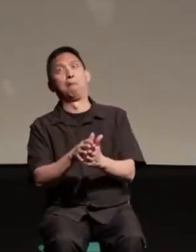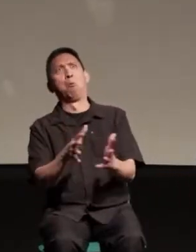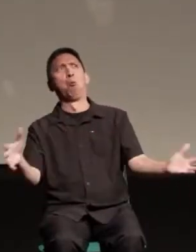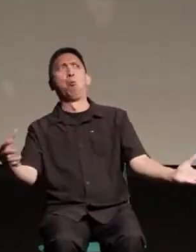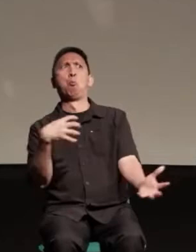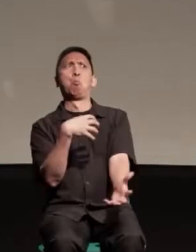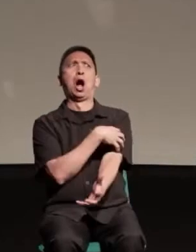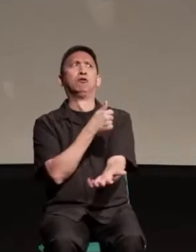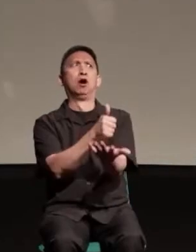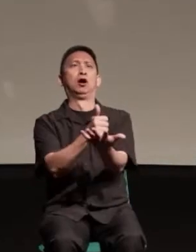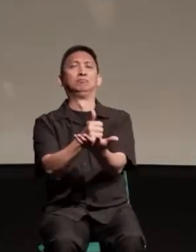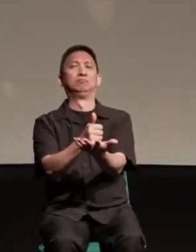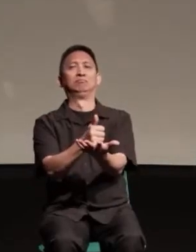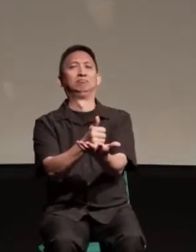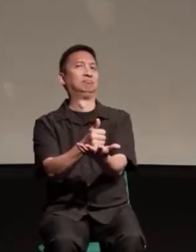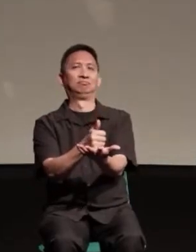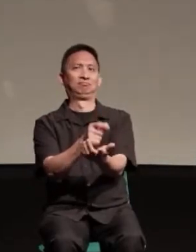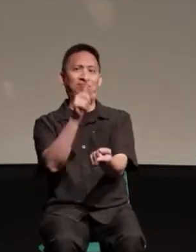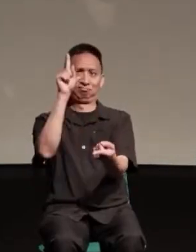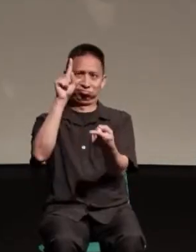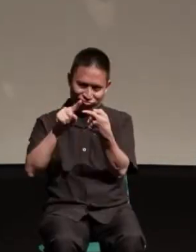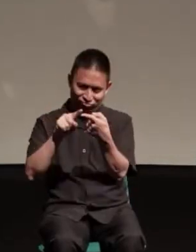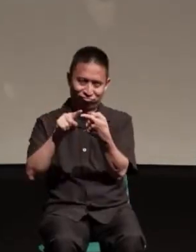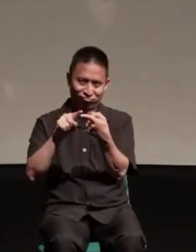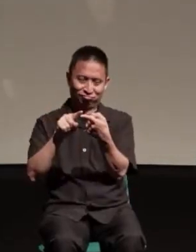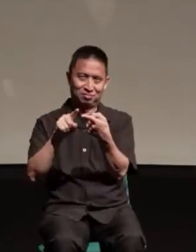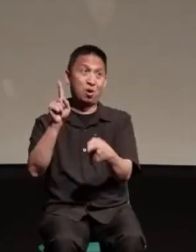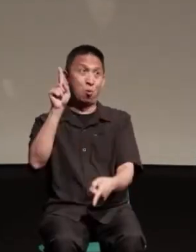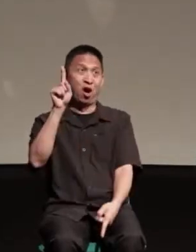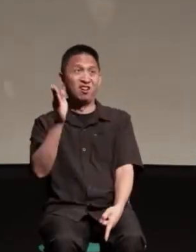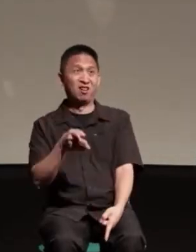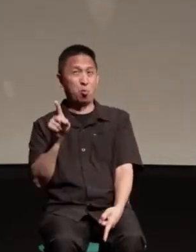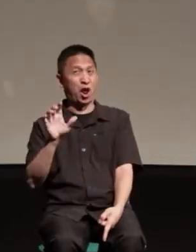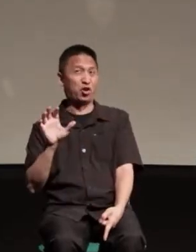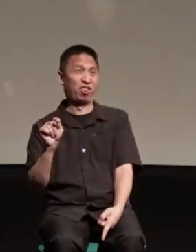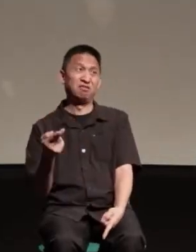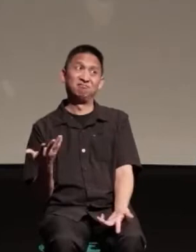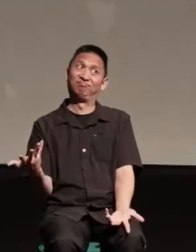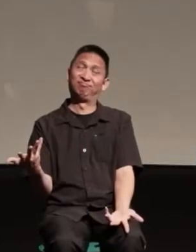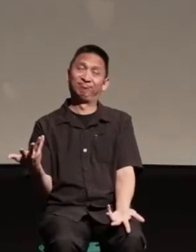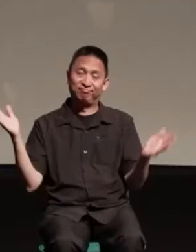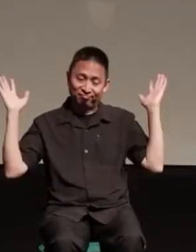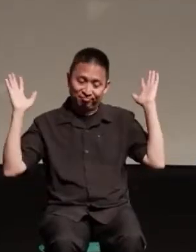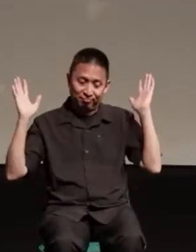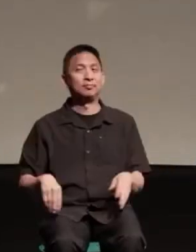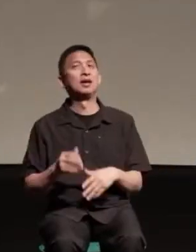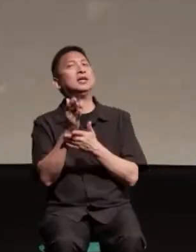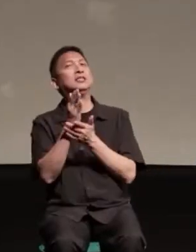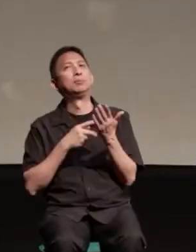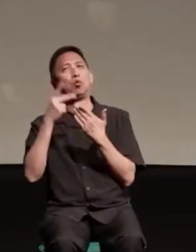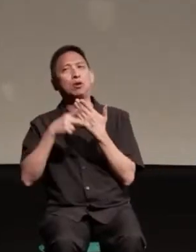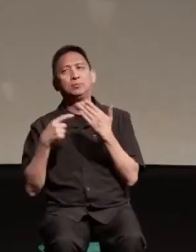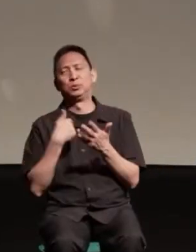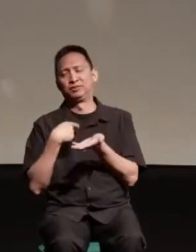there's different scales of everything. It's powerful. I'm not denying that. So some of the initiatives that we've discussed